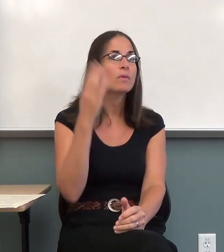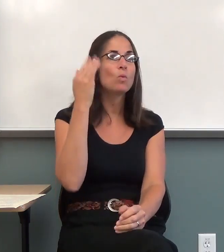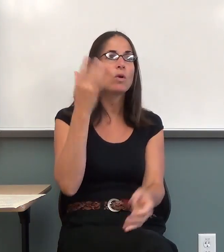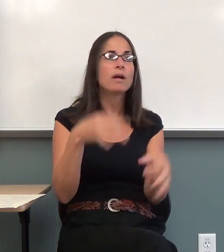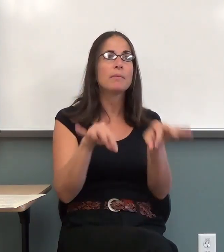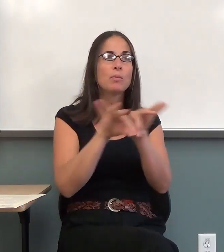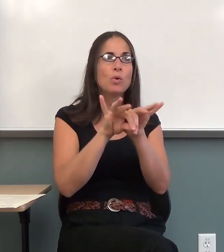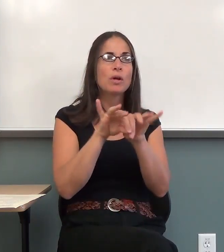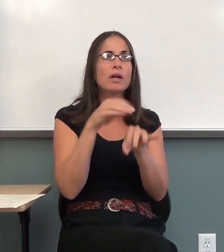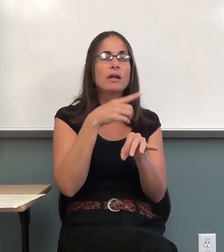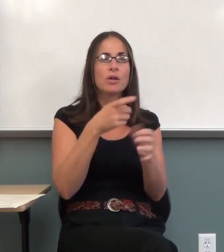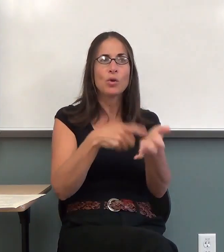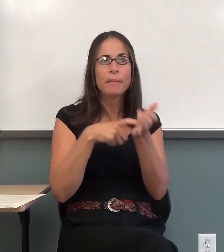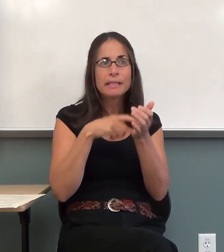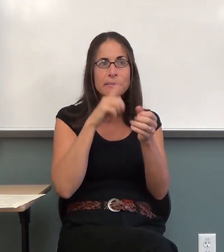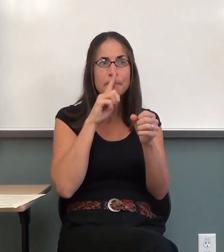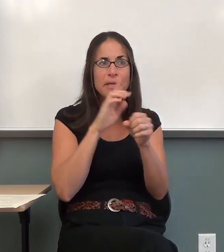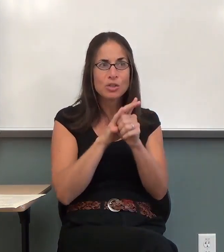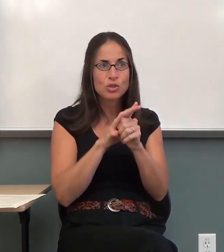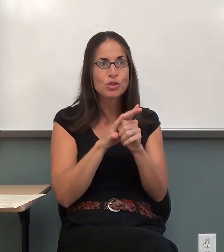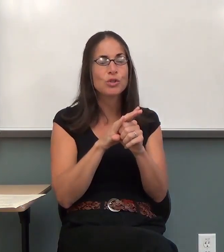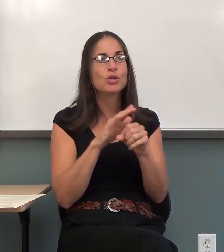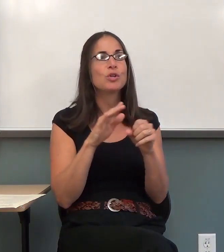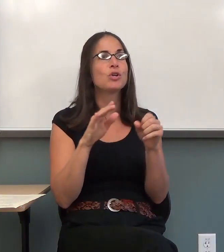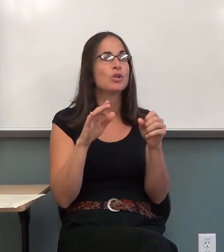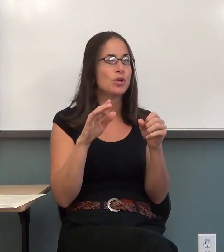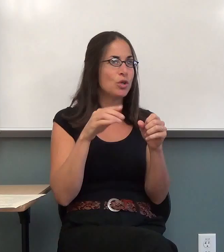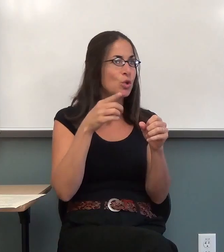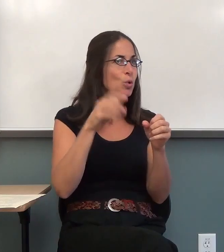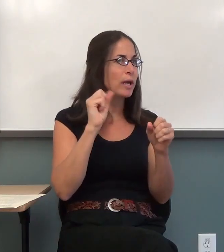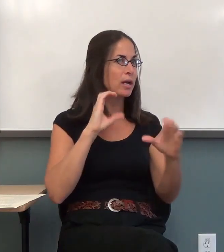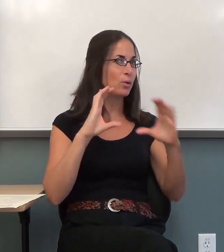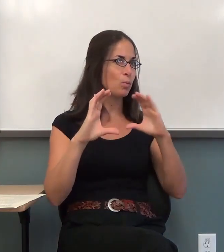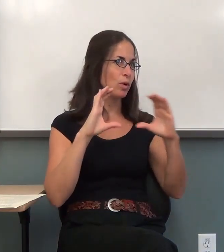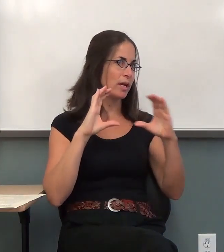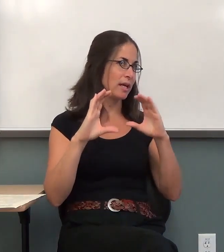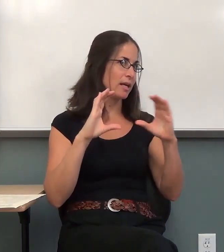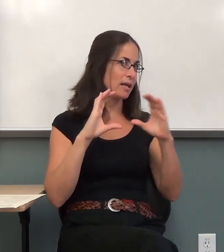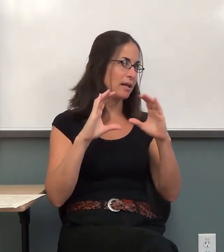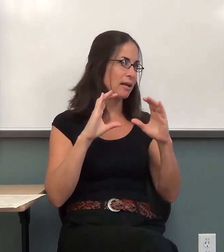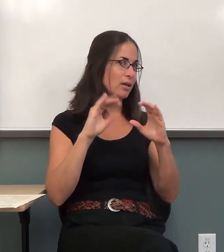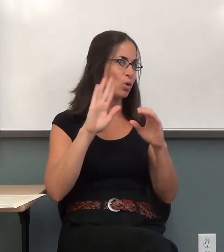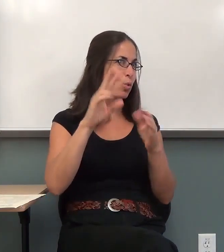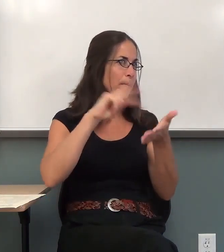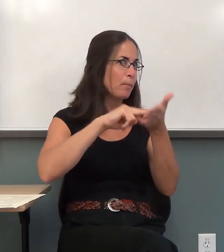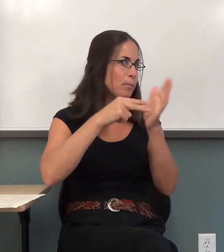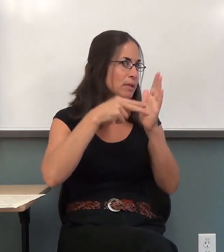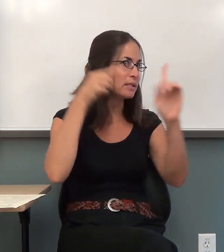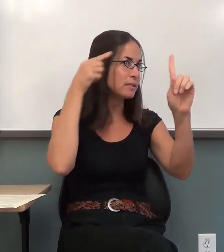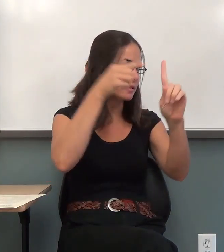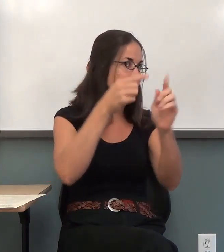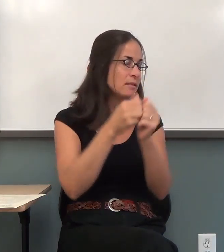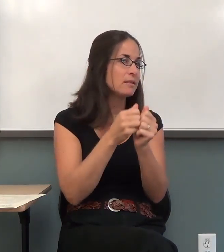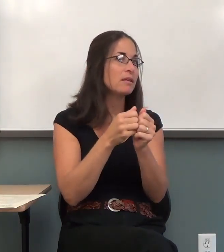we have to make sure that we can communicate our purpose to our